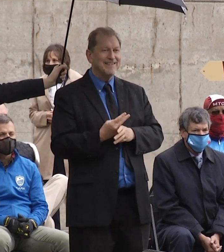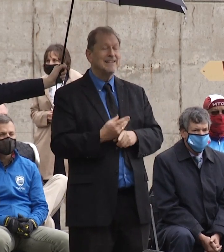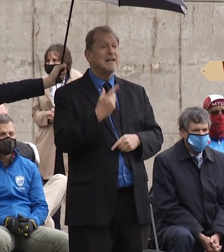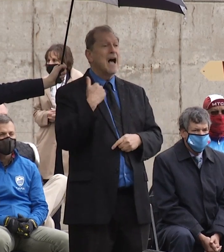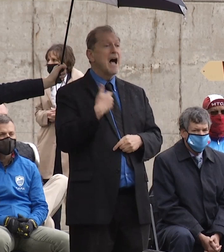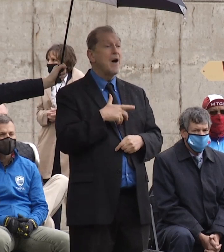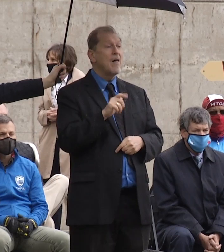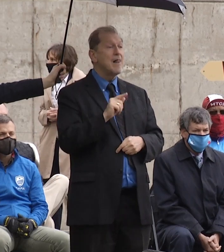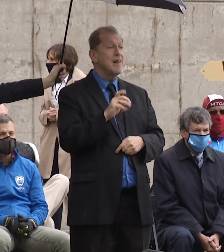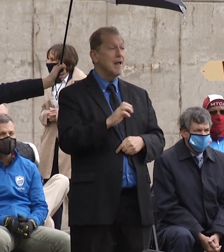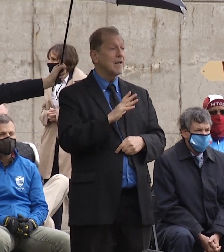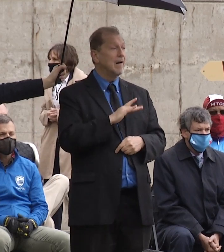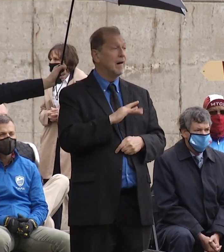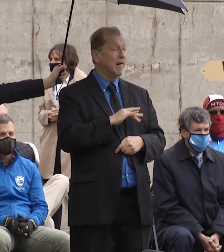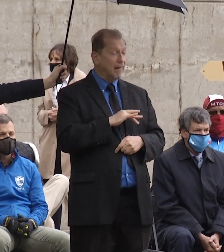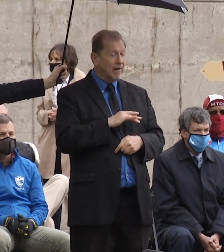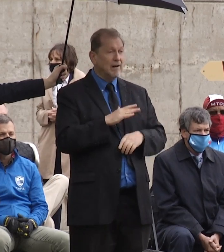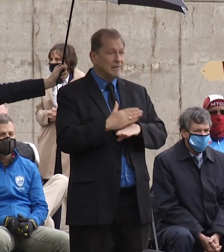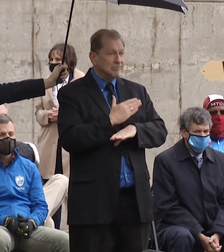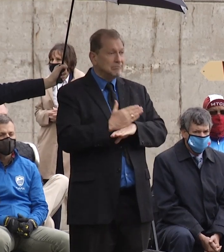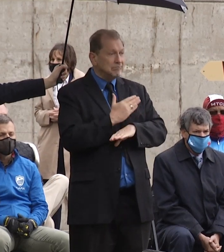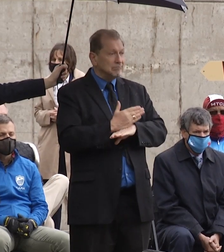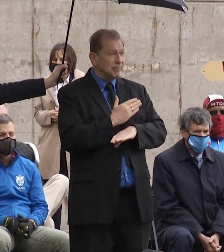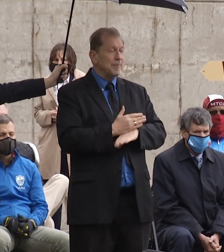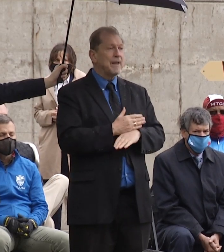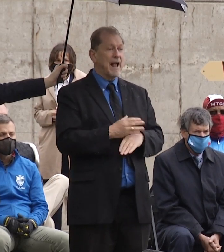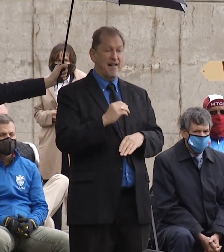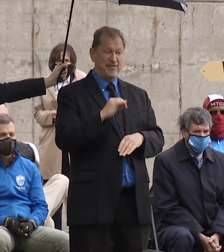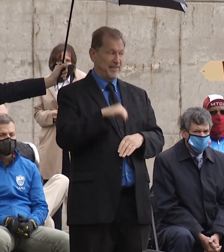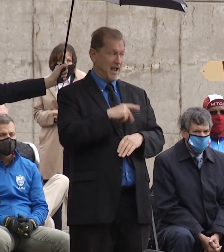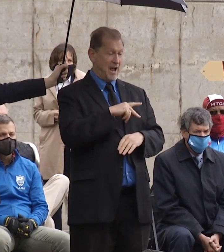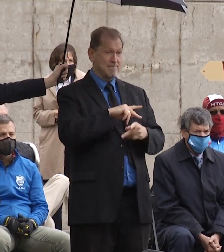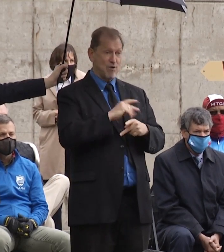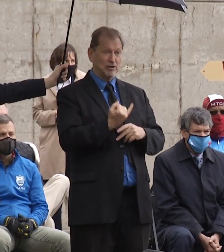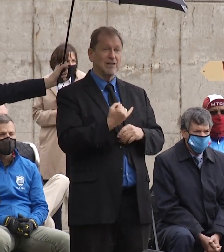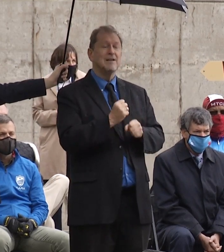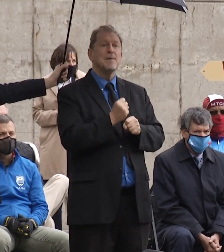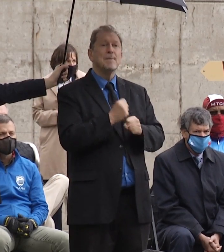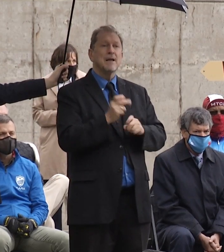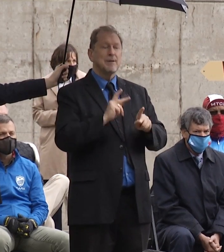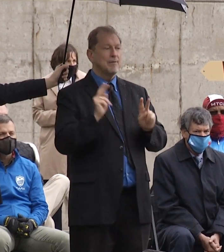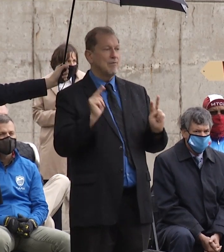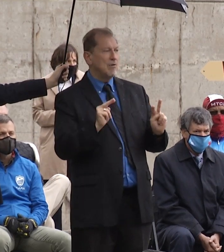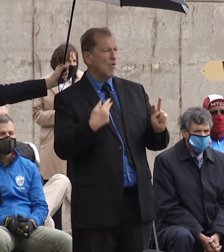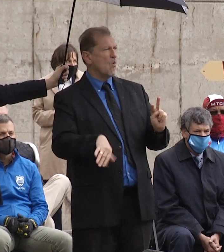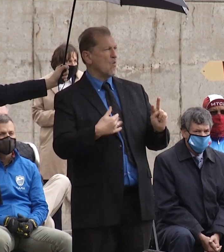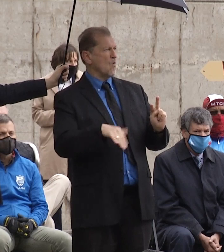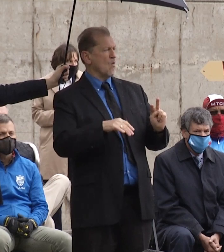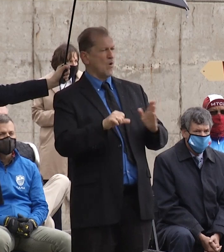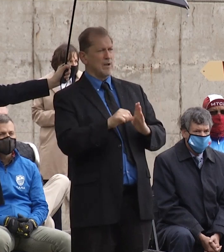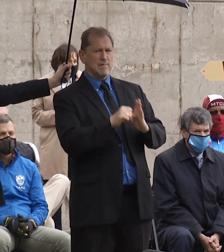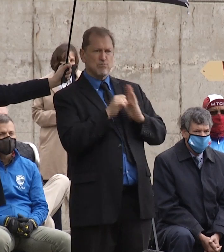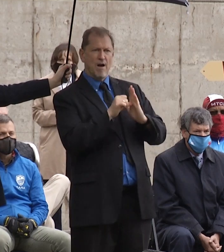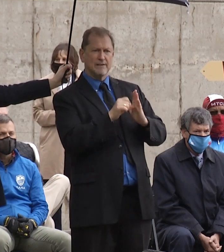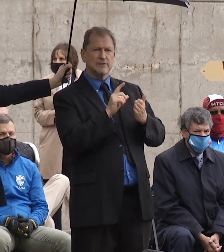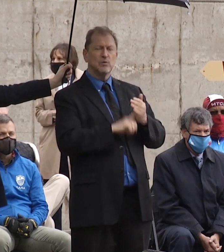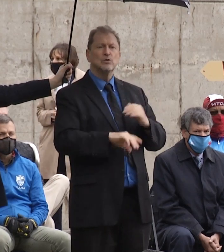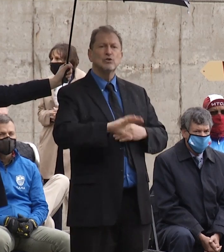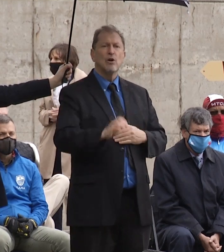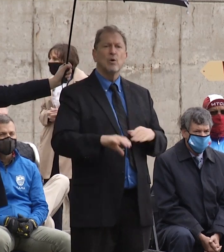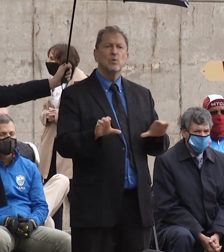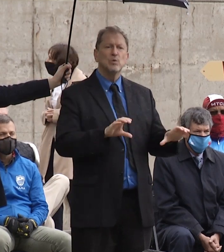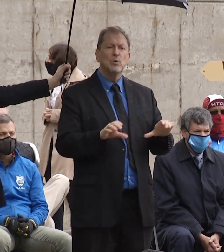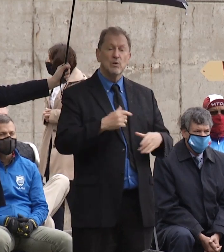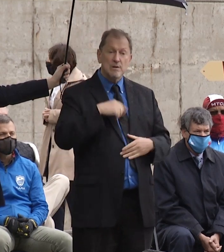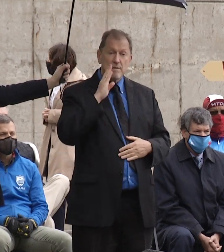the completion of this project will make our lakefront and our city shine that much more brightly. I know this from